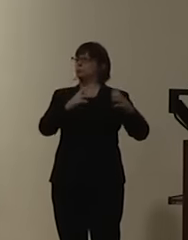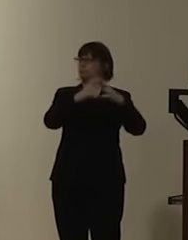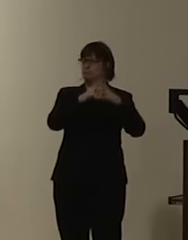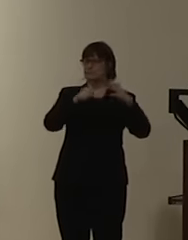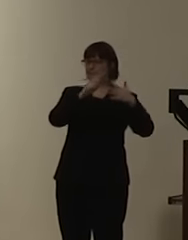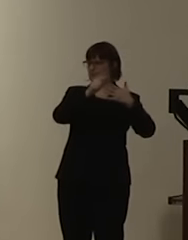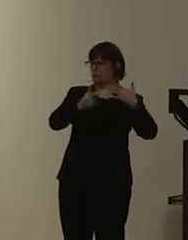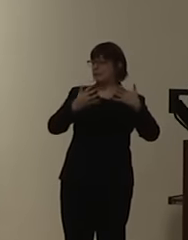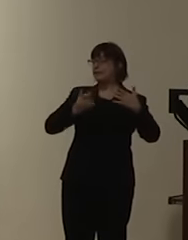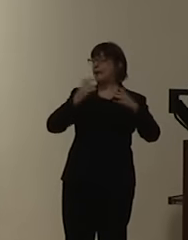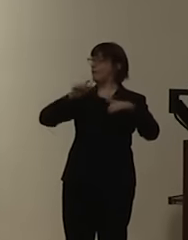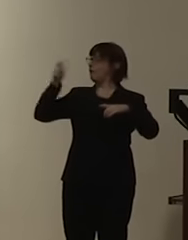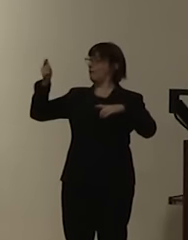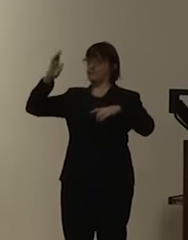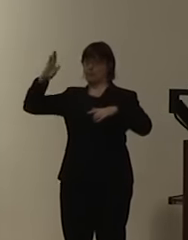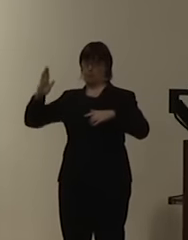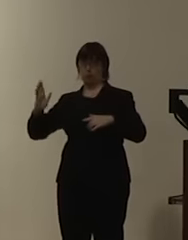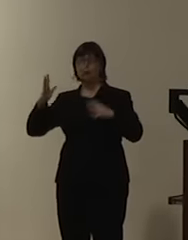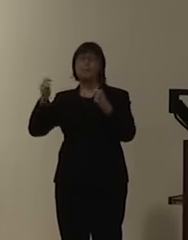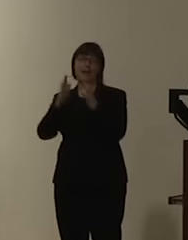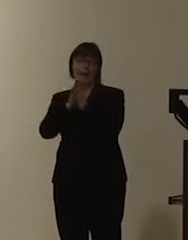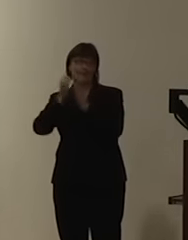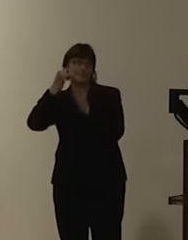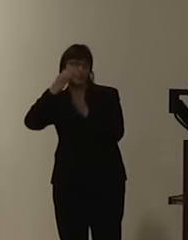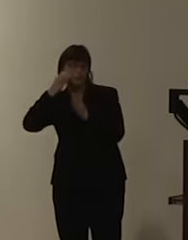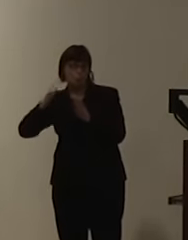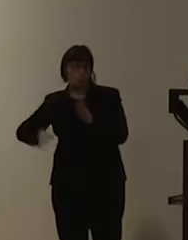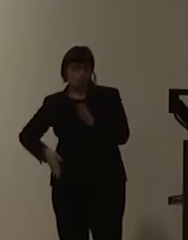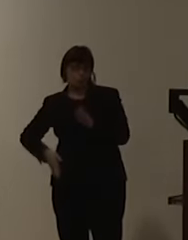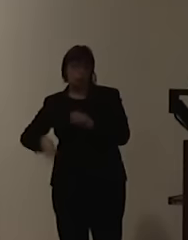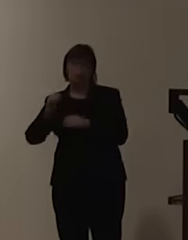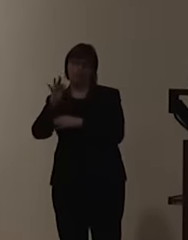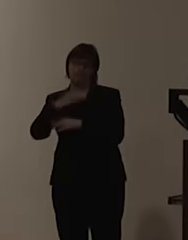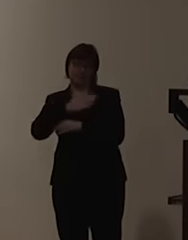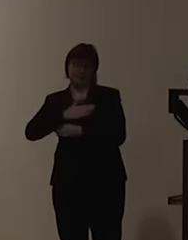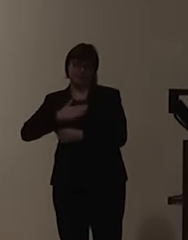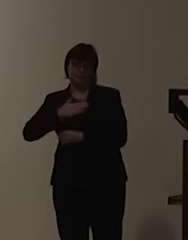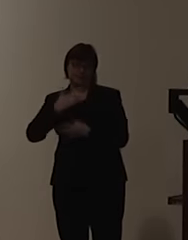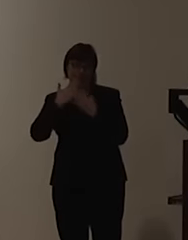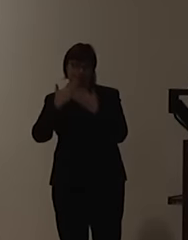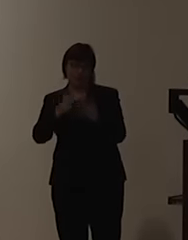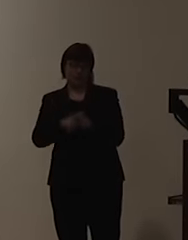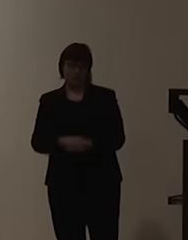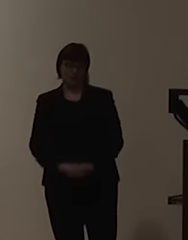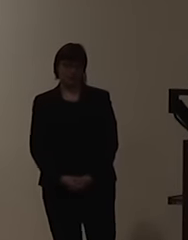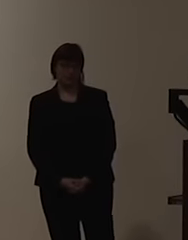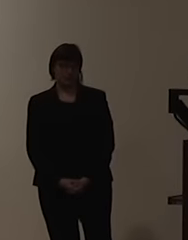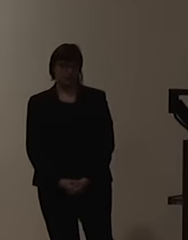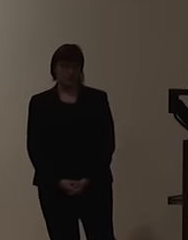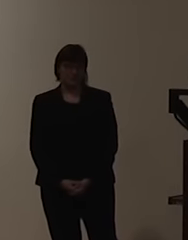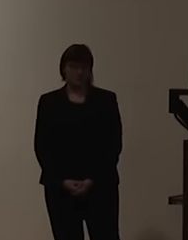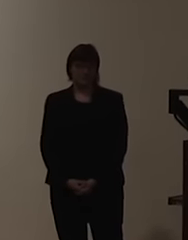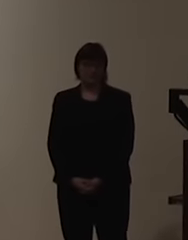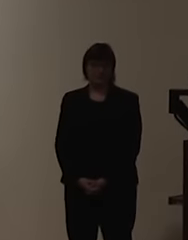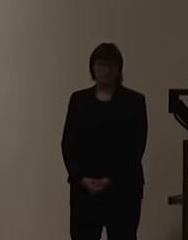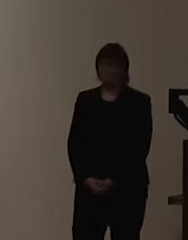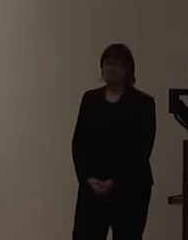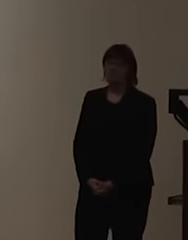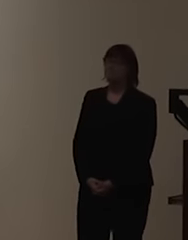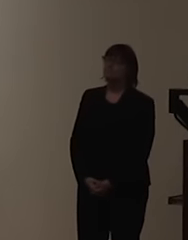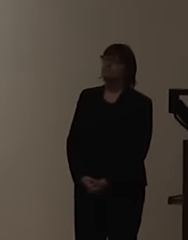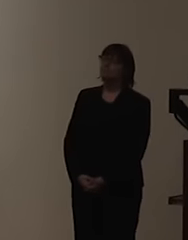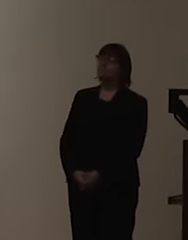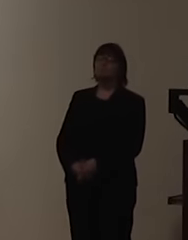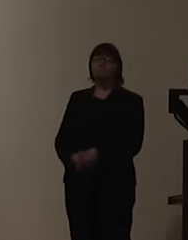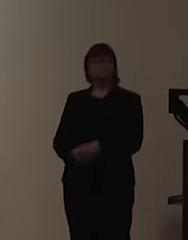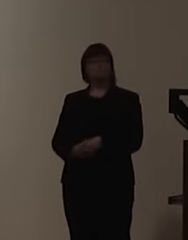speaker, I just want to remind you to please turn off cell phones. Thank you. Due to the generosity and